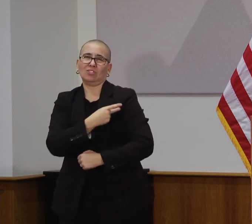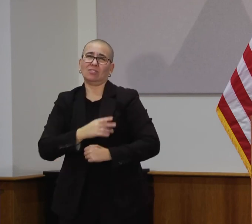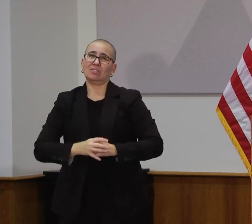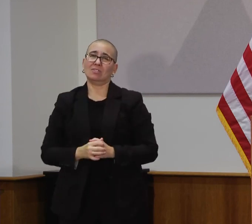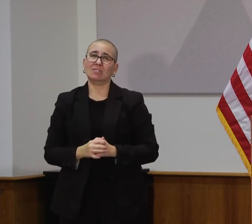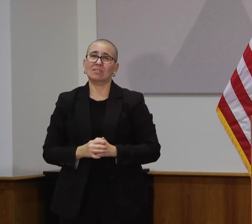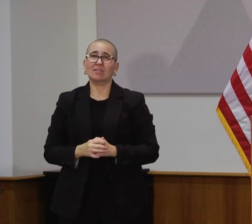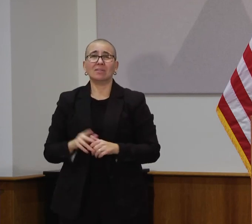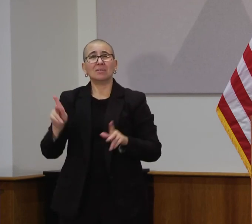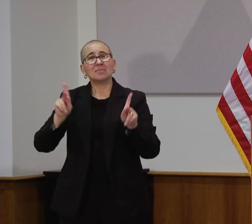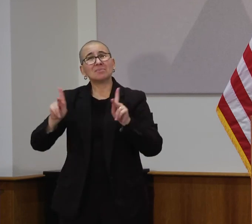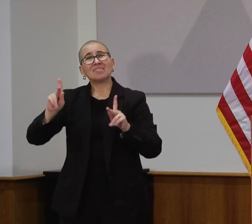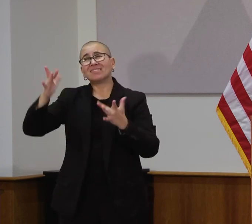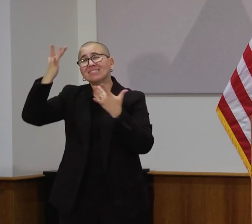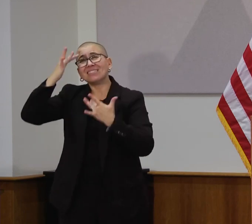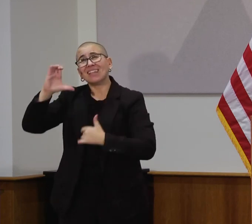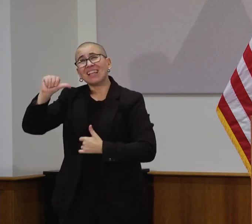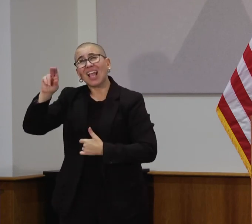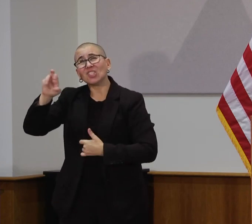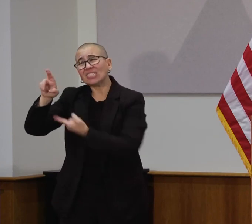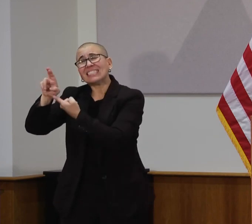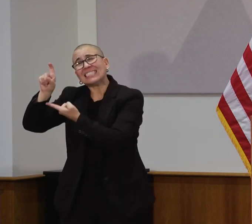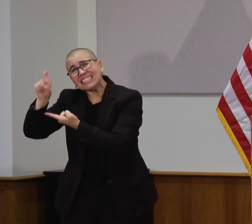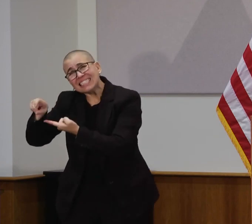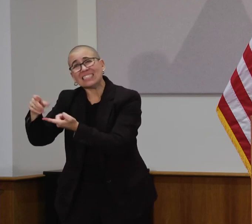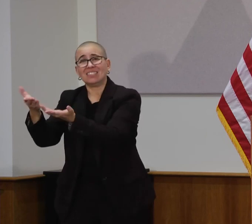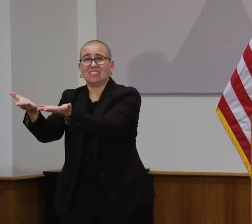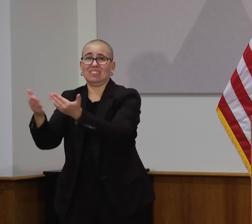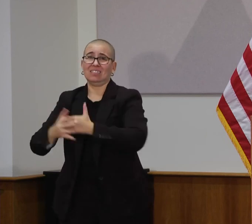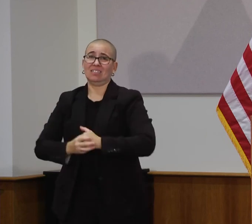stay. Given the wide community spread of